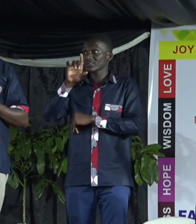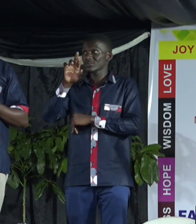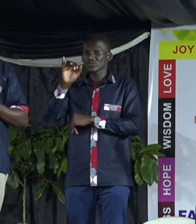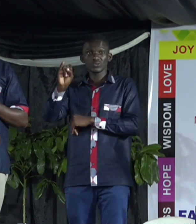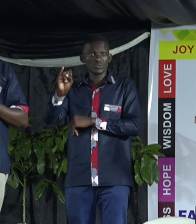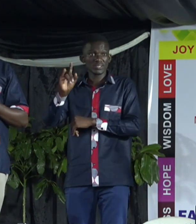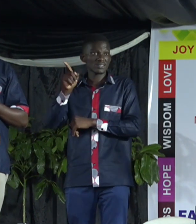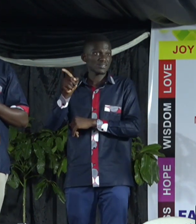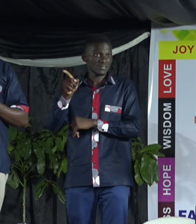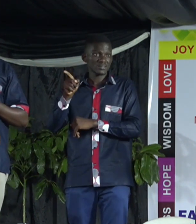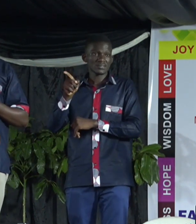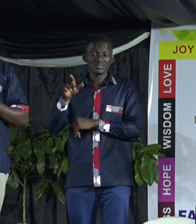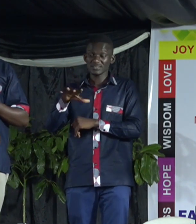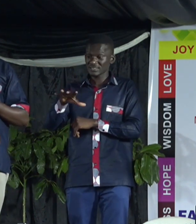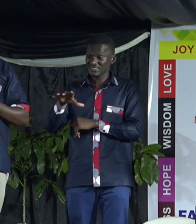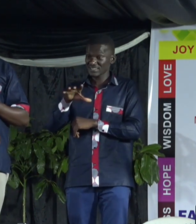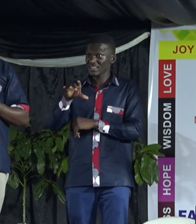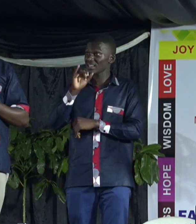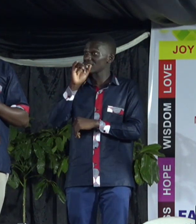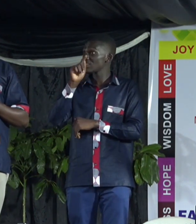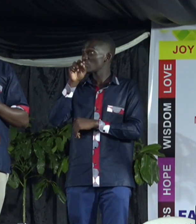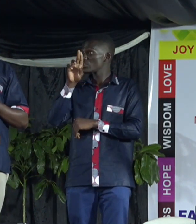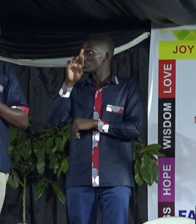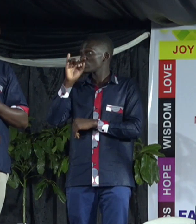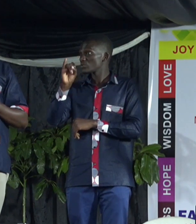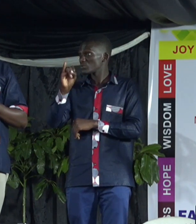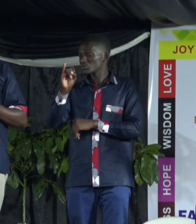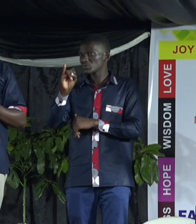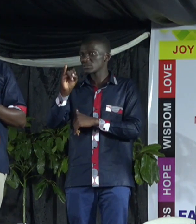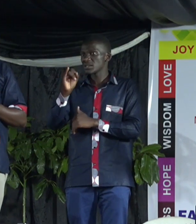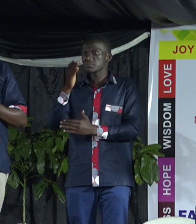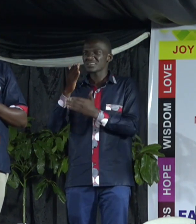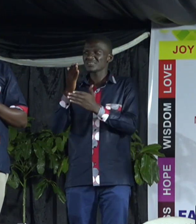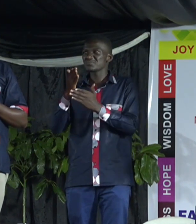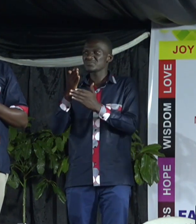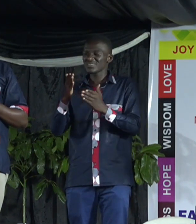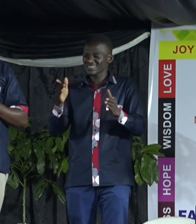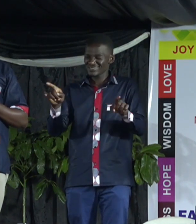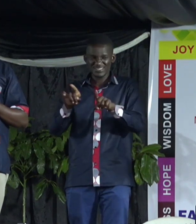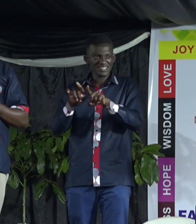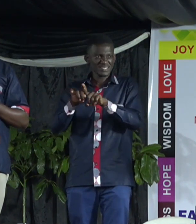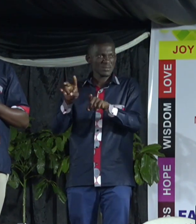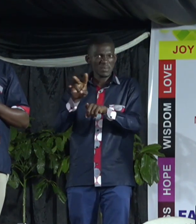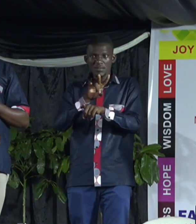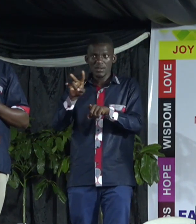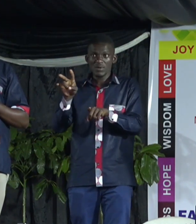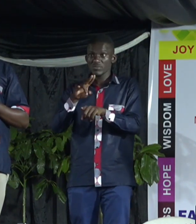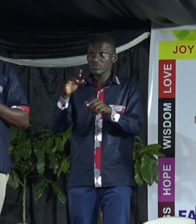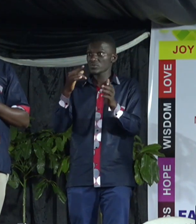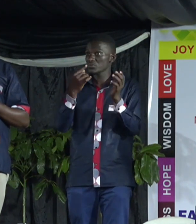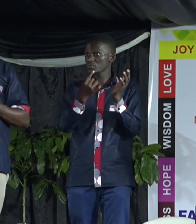Christians in that region of Ituri. Ituri ye almost yenkana ne Uganda. That region is almost the size of